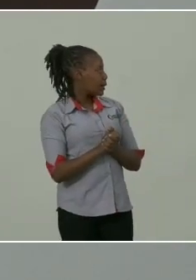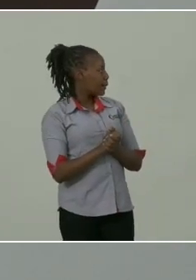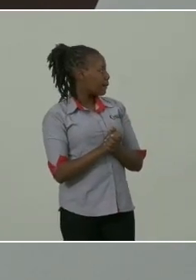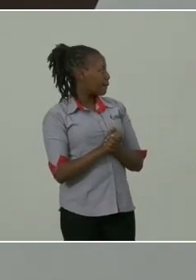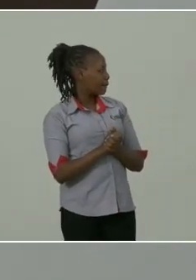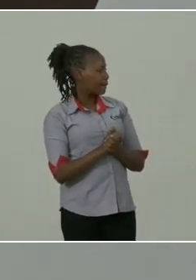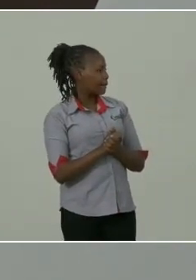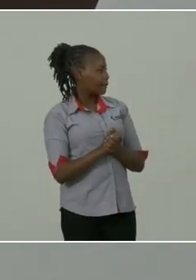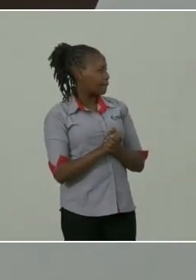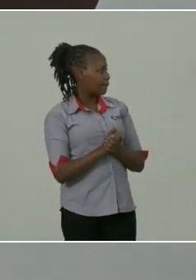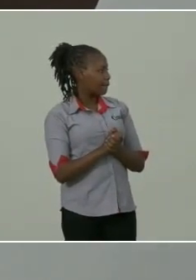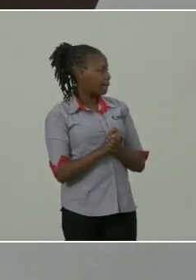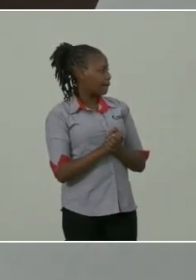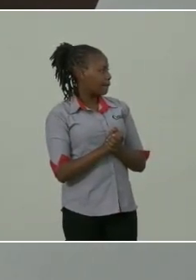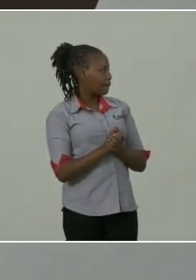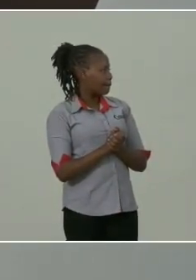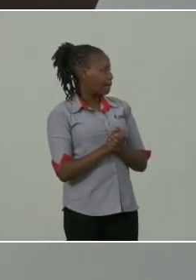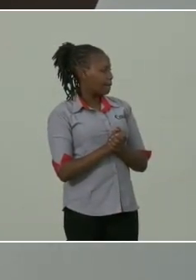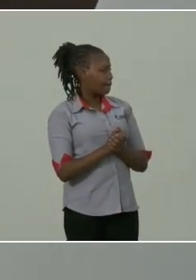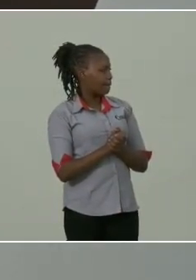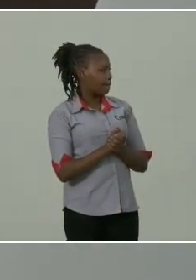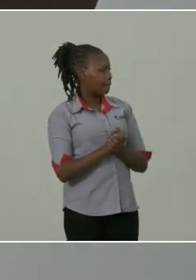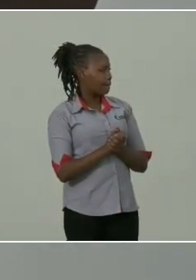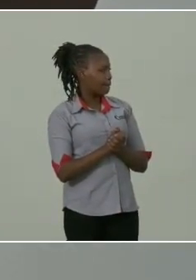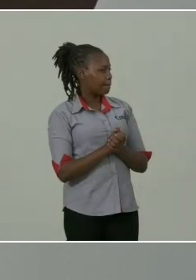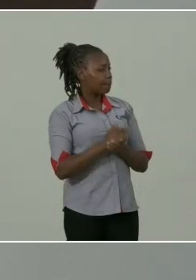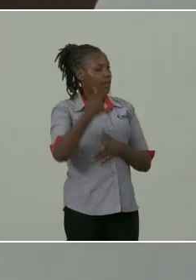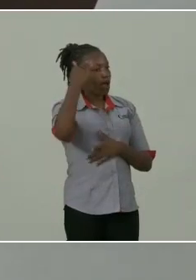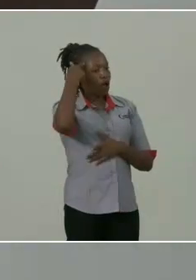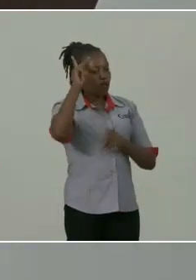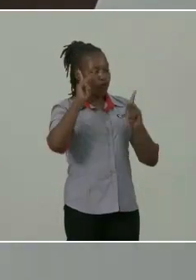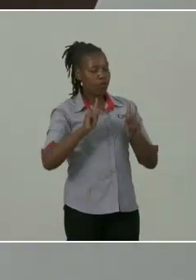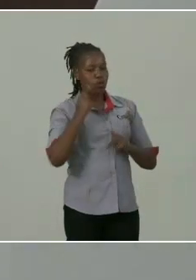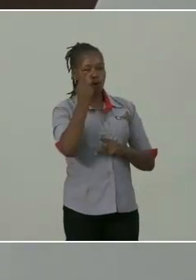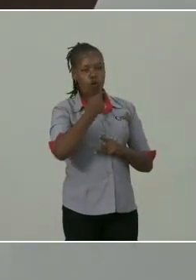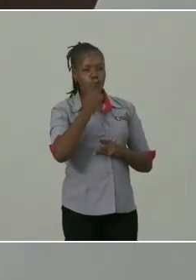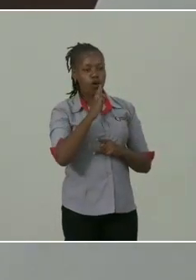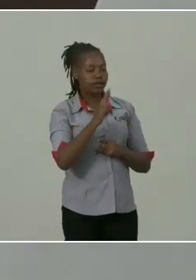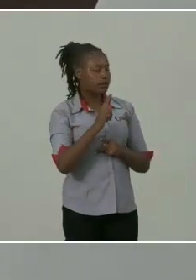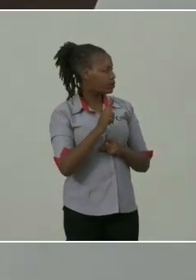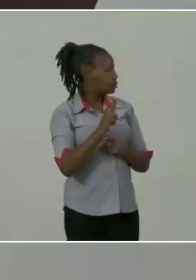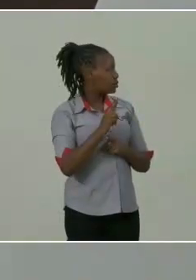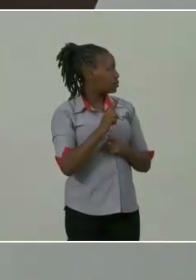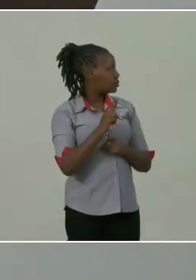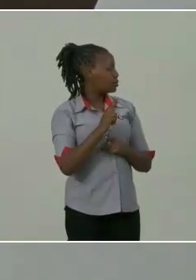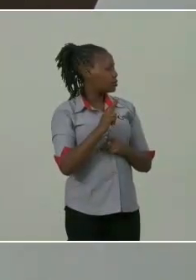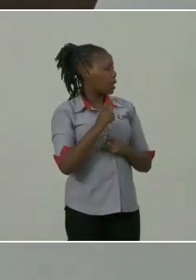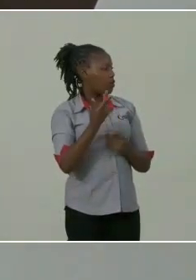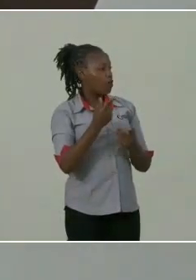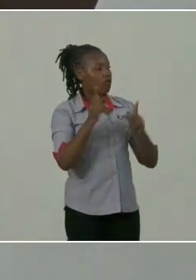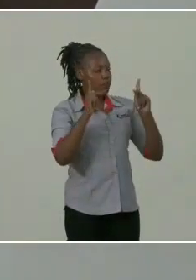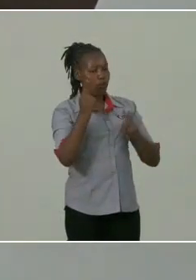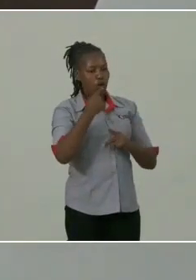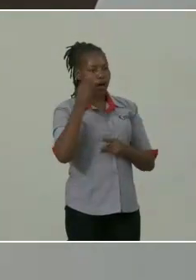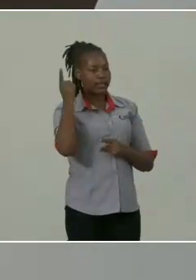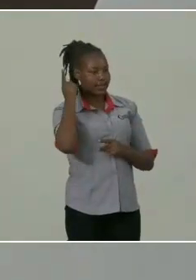Okay? And for people who are hearing disability or visual